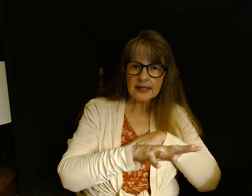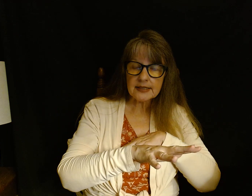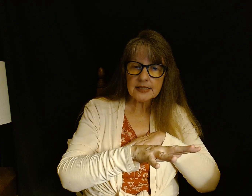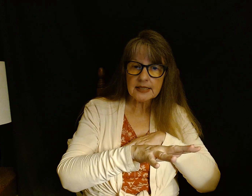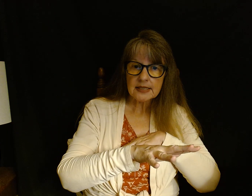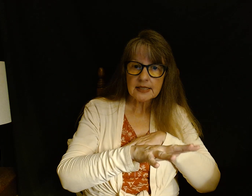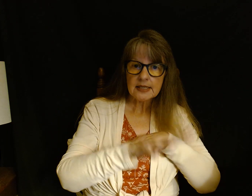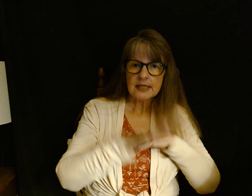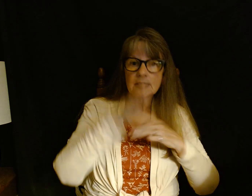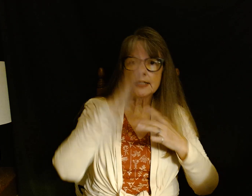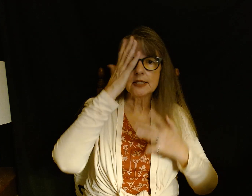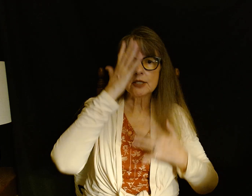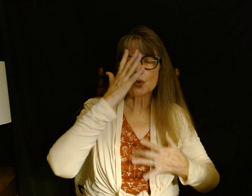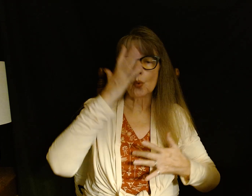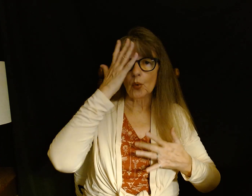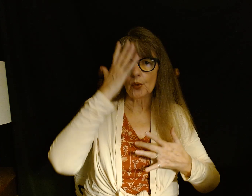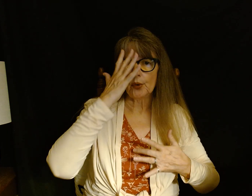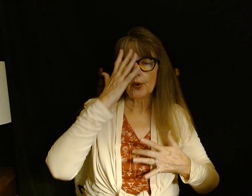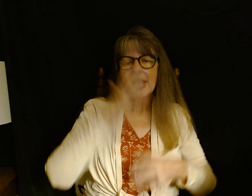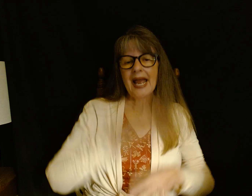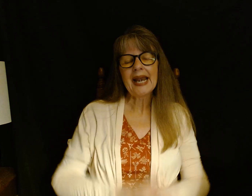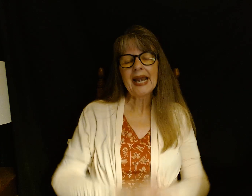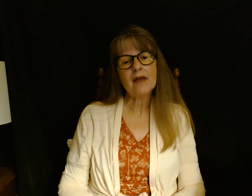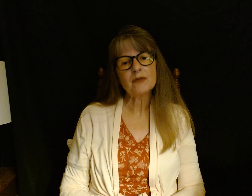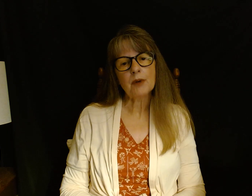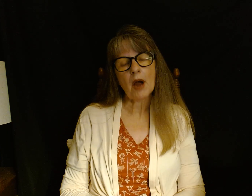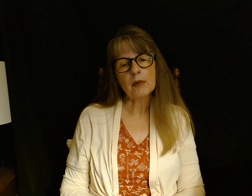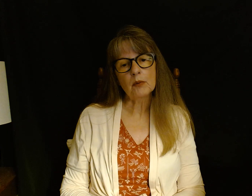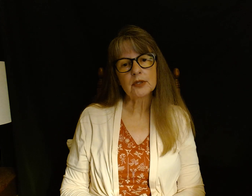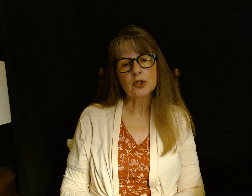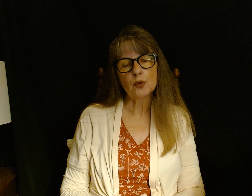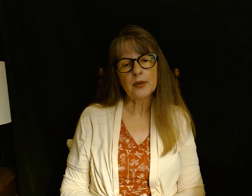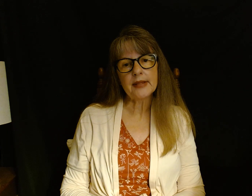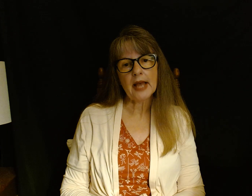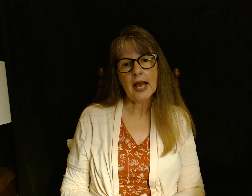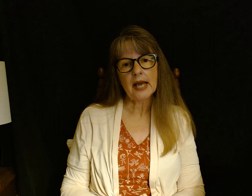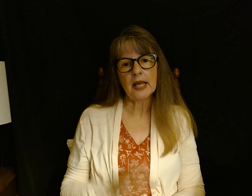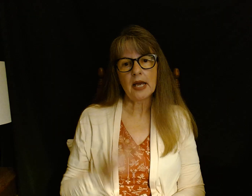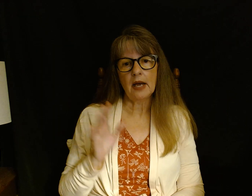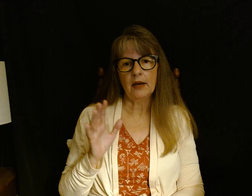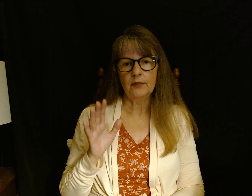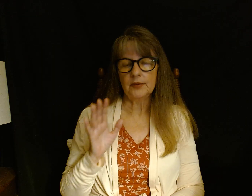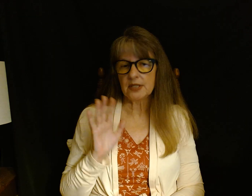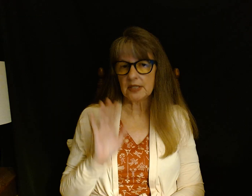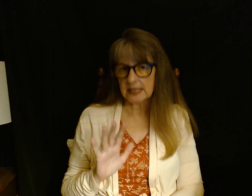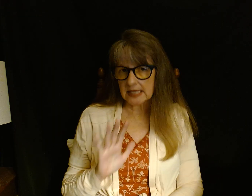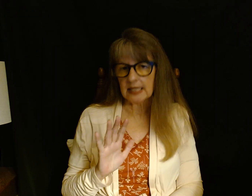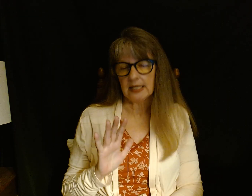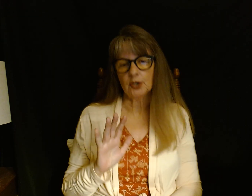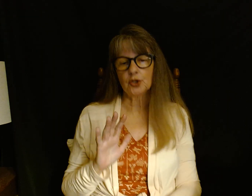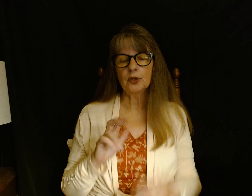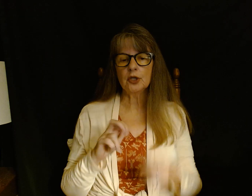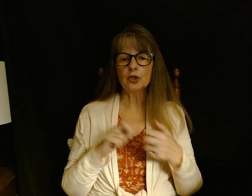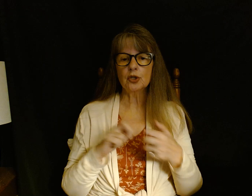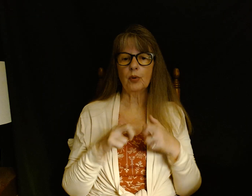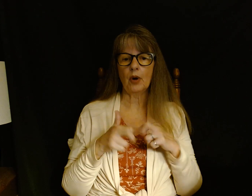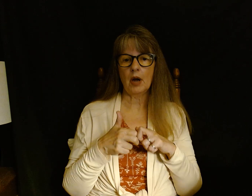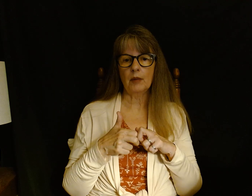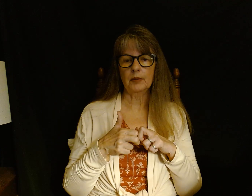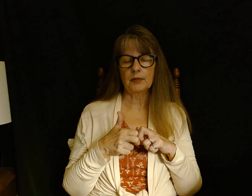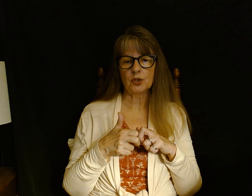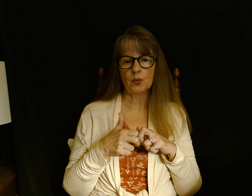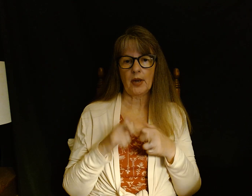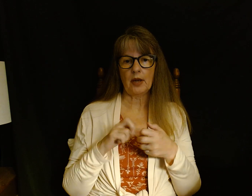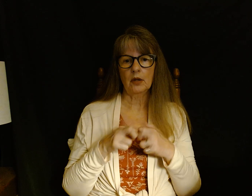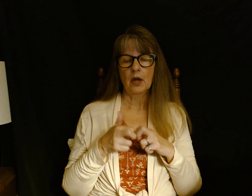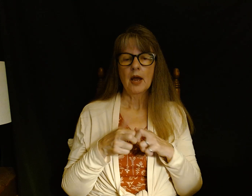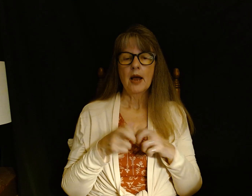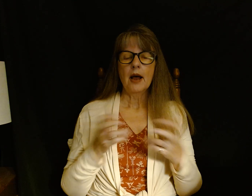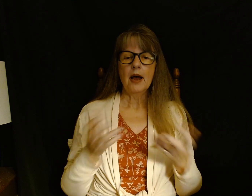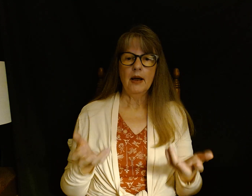affect disorder. And I have a problem with doing that. Sickness. You could do problem as well.